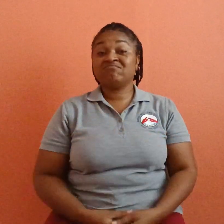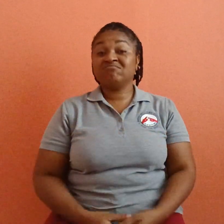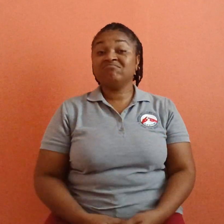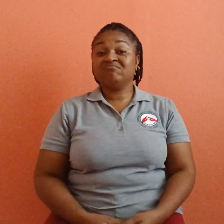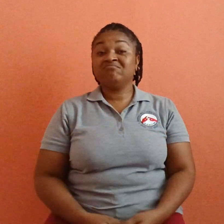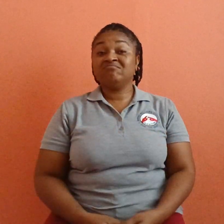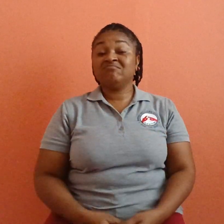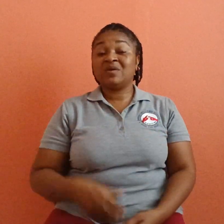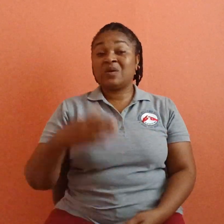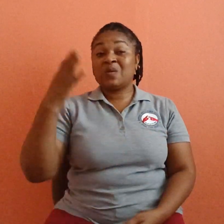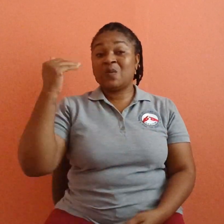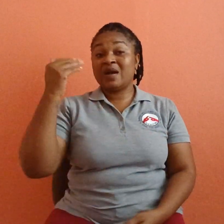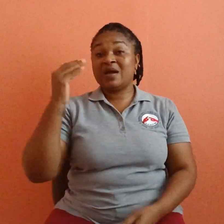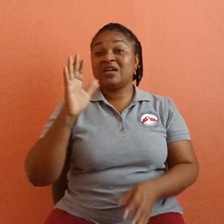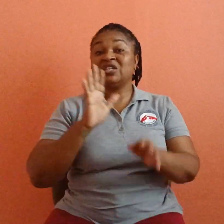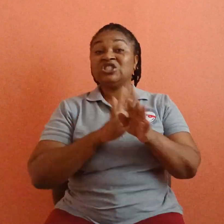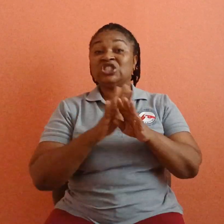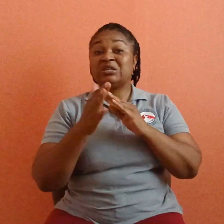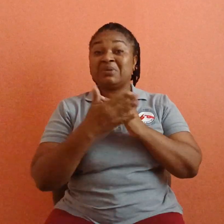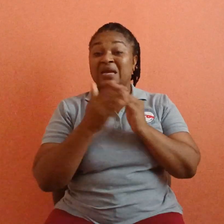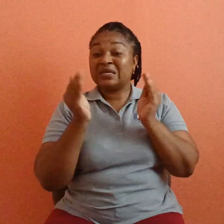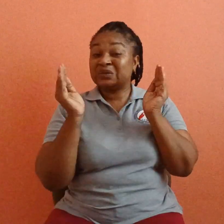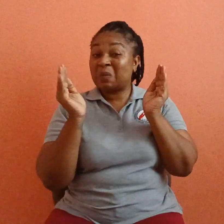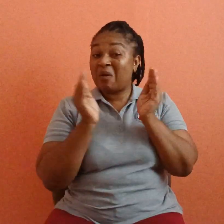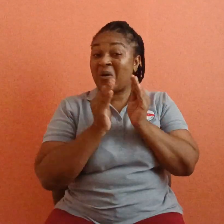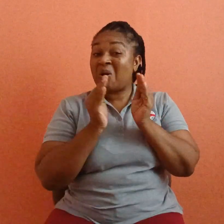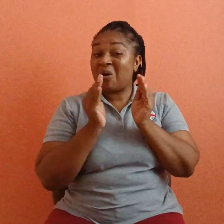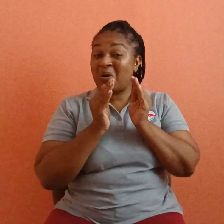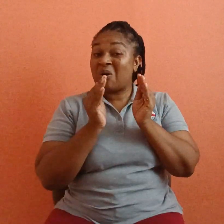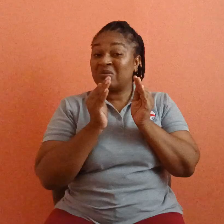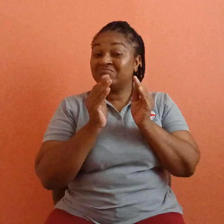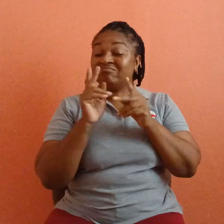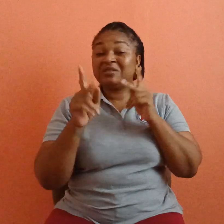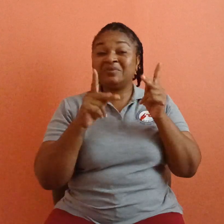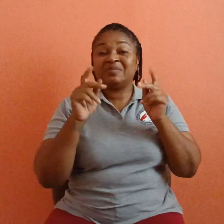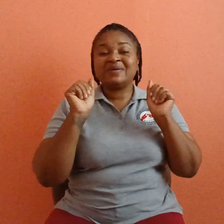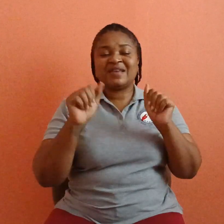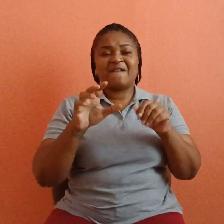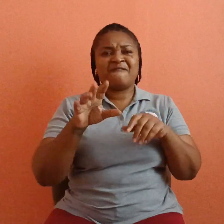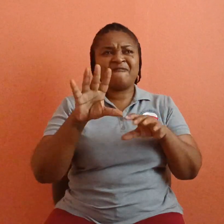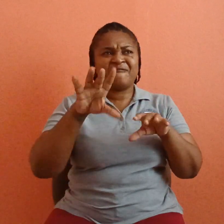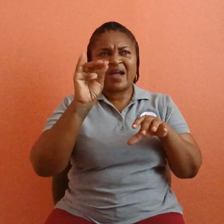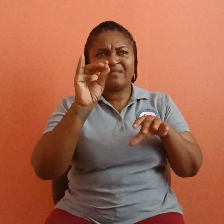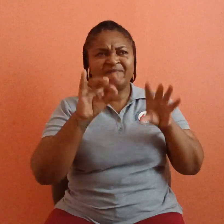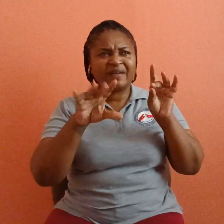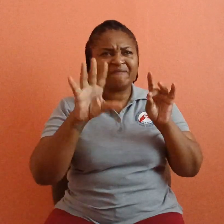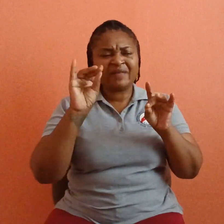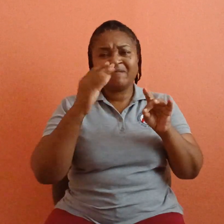Because Jamaica is small and people can find out things about you.